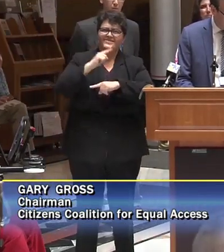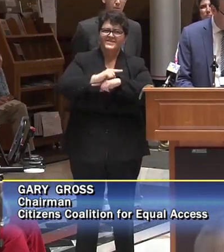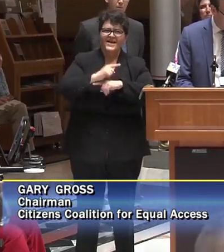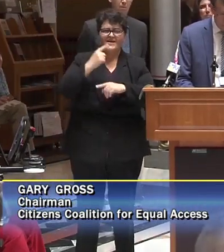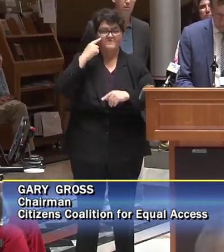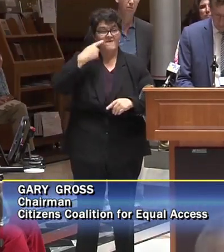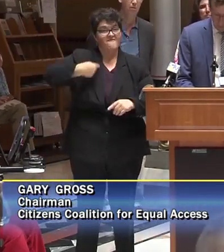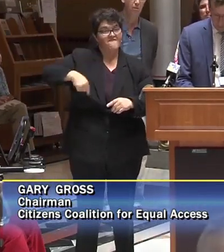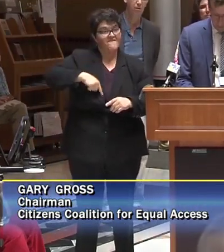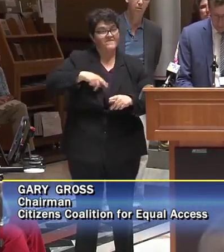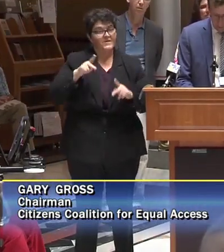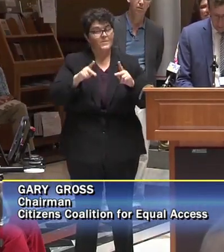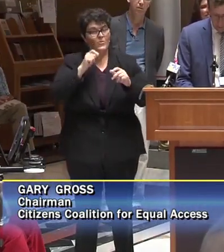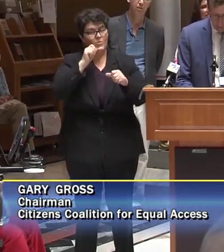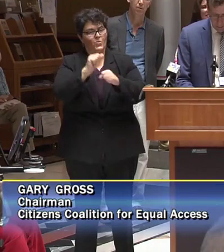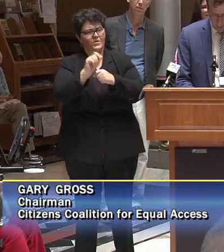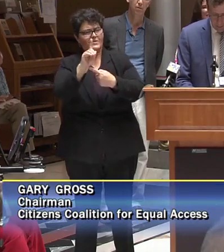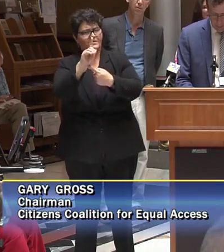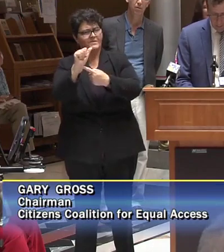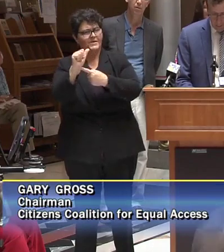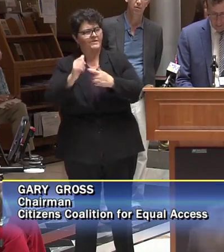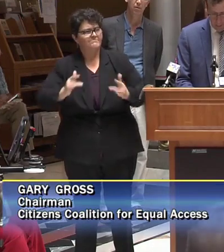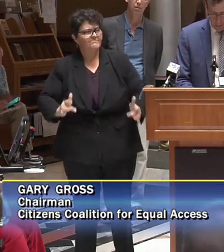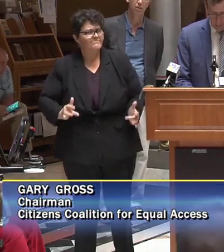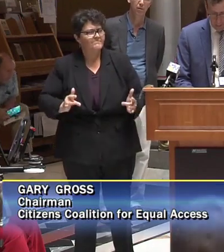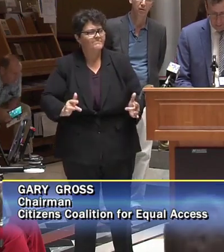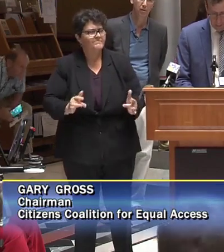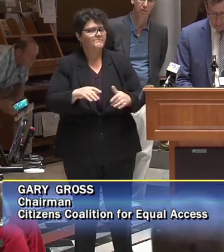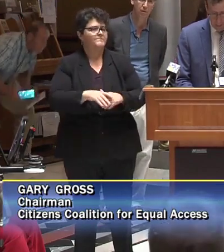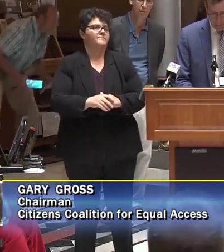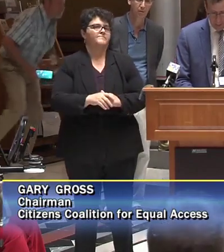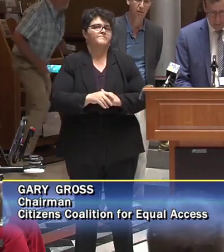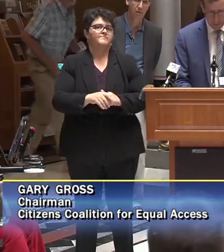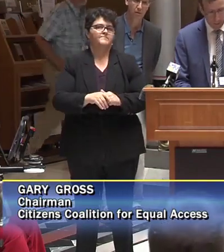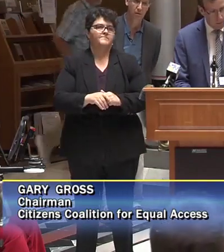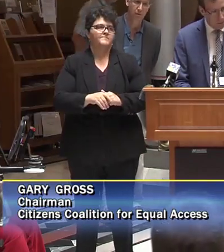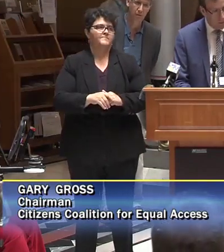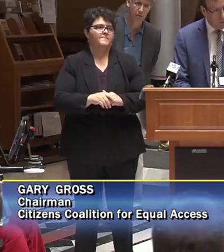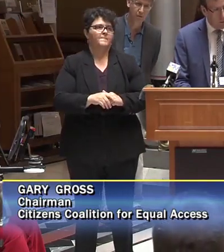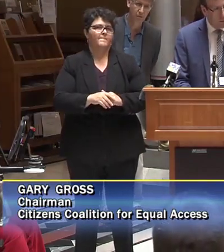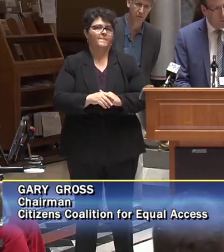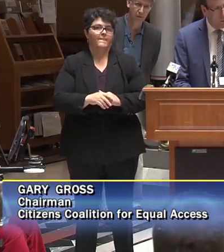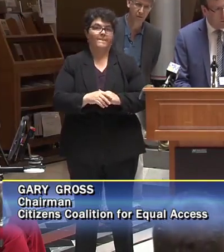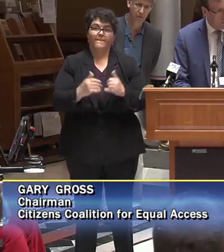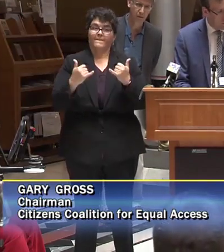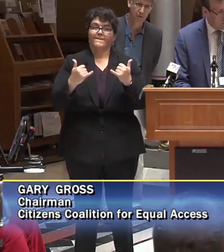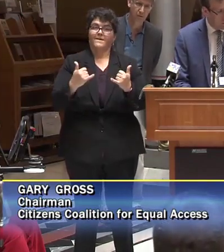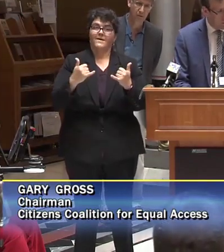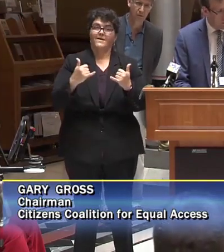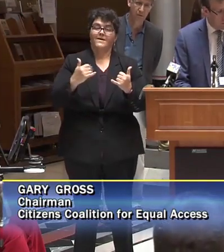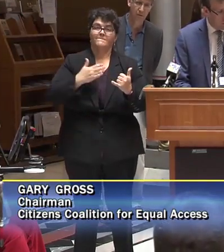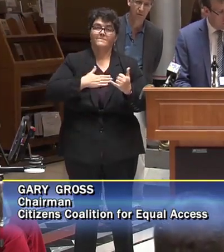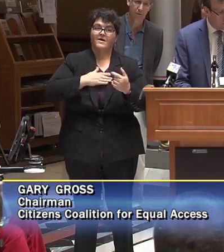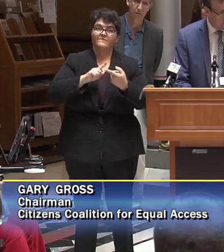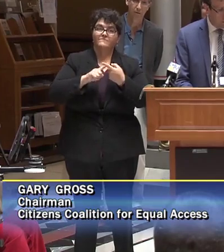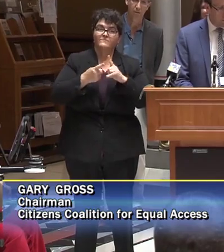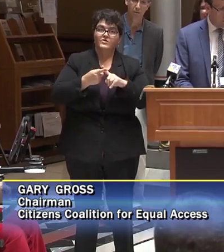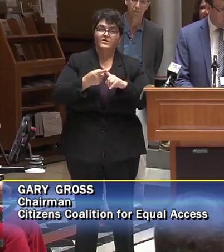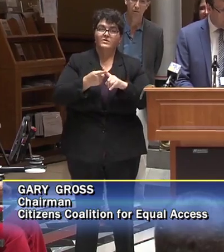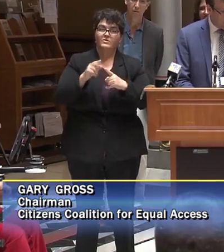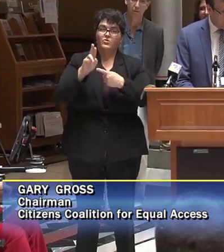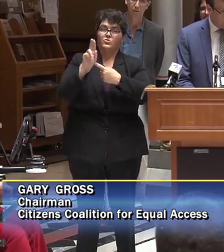disability movement. And now I'm going to have my friend, Ruth Roman, reading what I